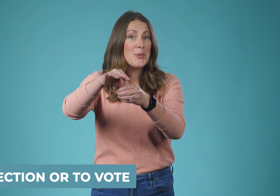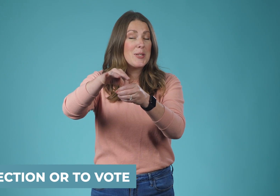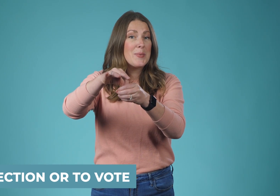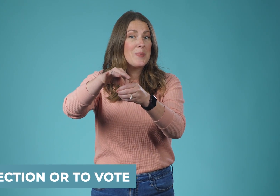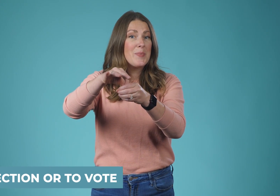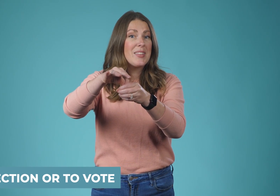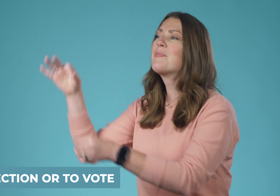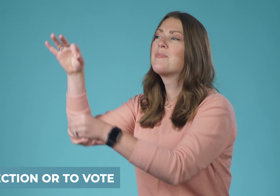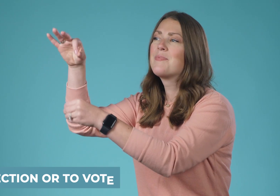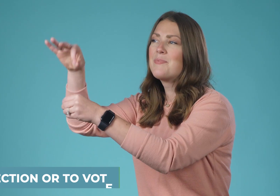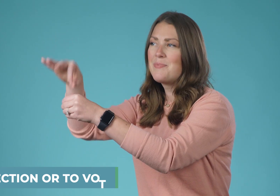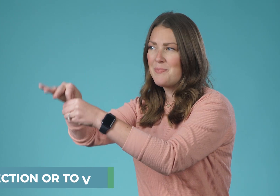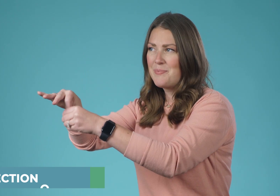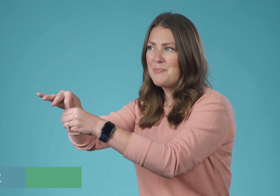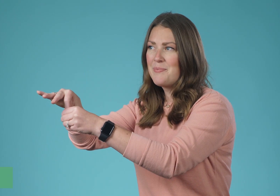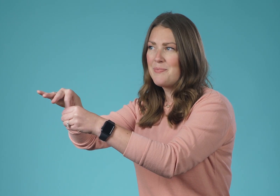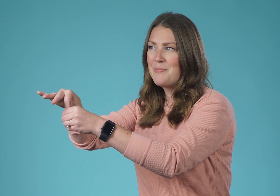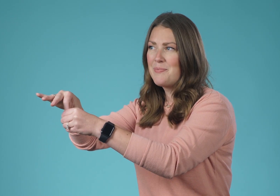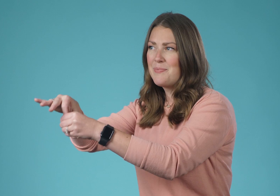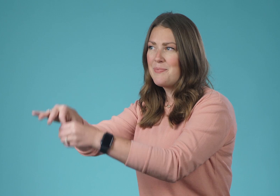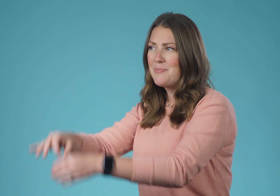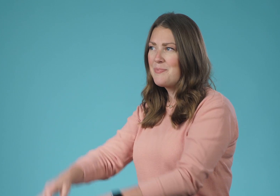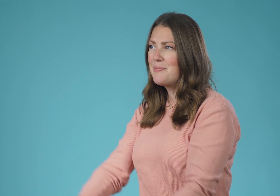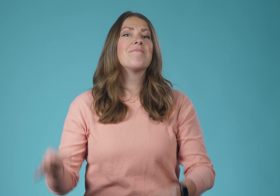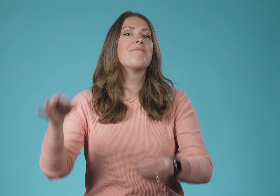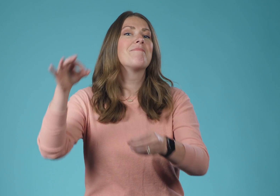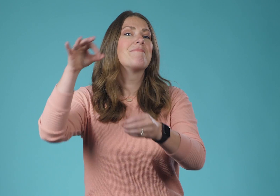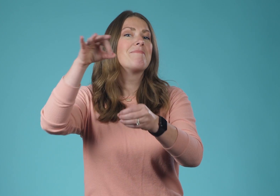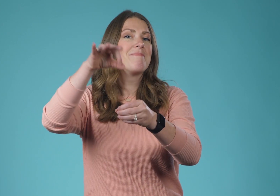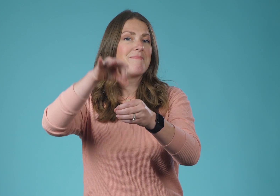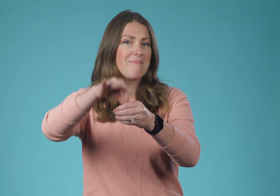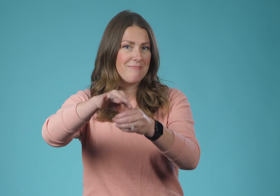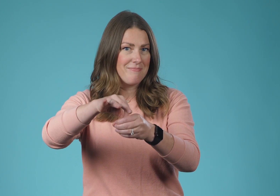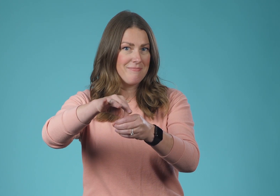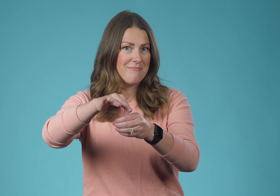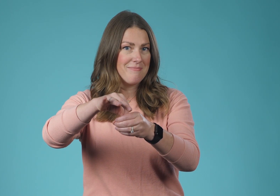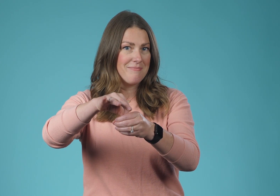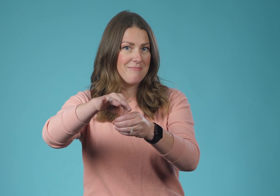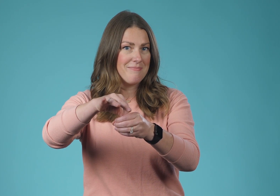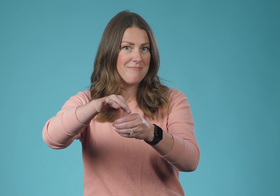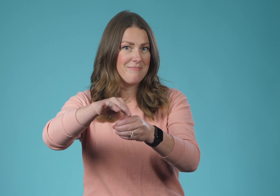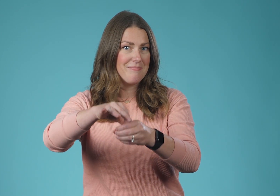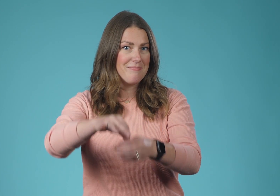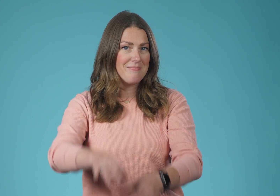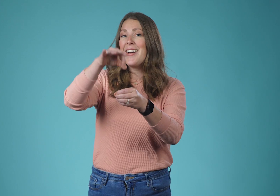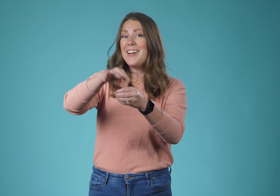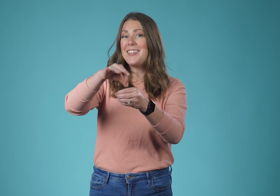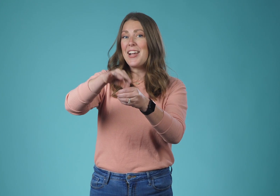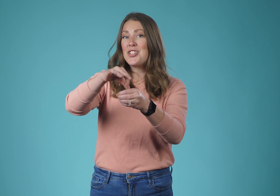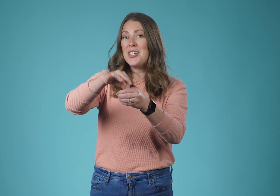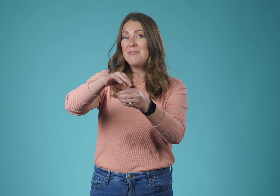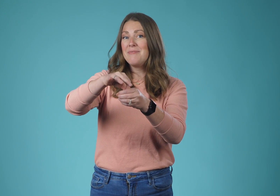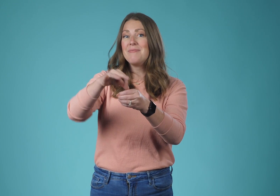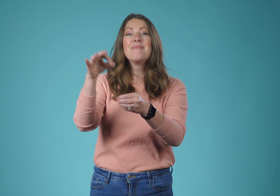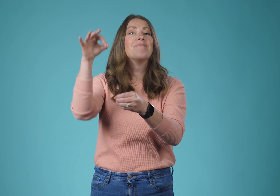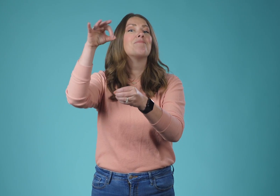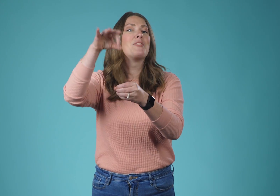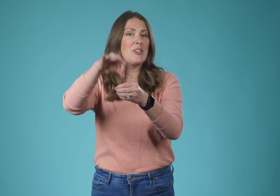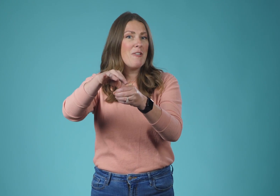vote. This is showing the act of putting your ballot in for an election. Election, to